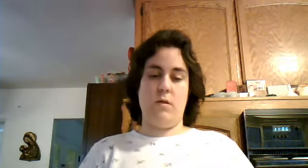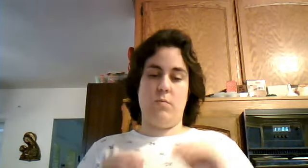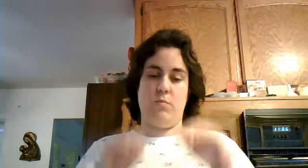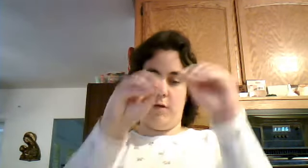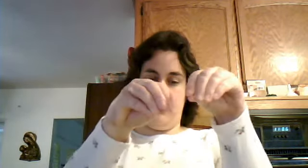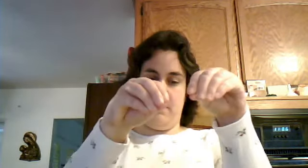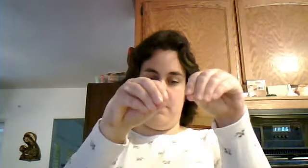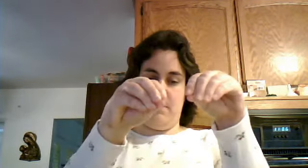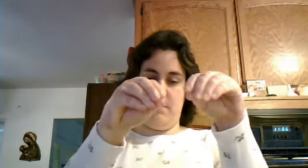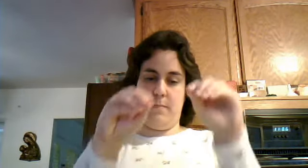Put.